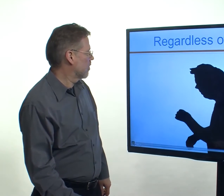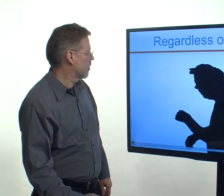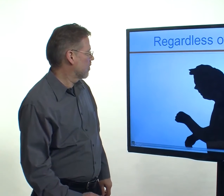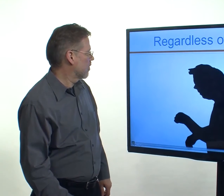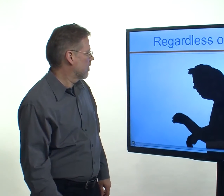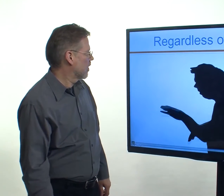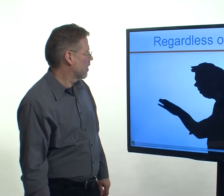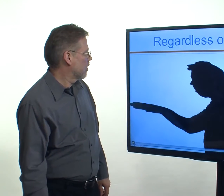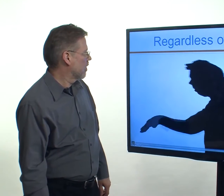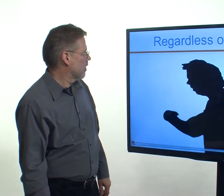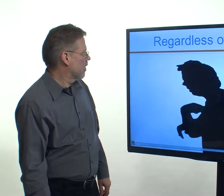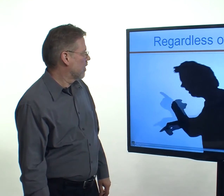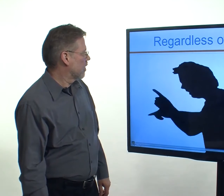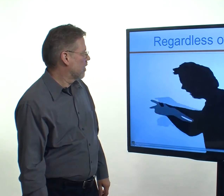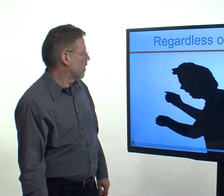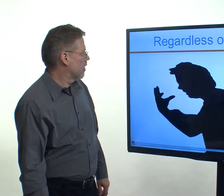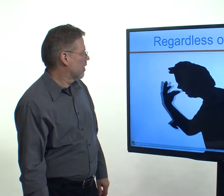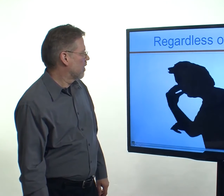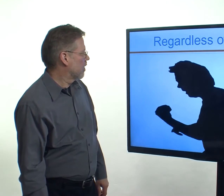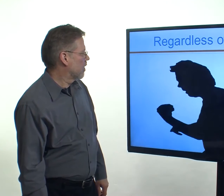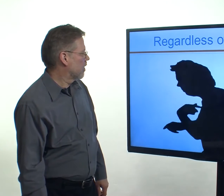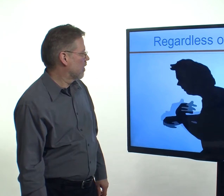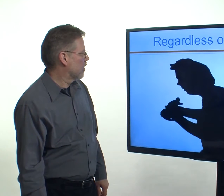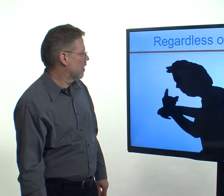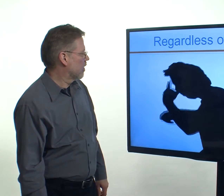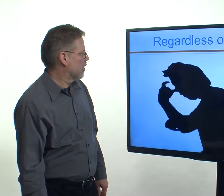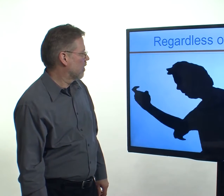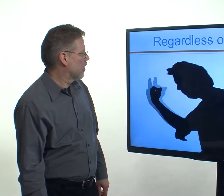The person is again describing a fitful night of sleep due to a nightmare.